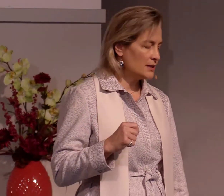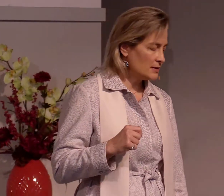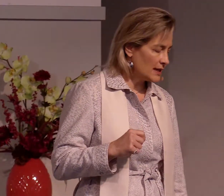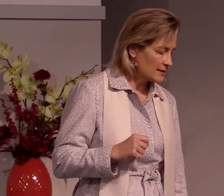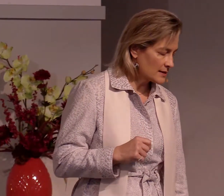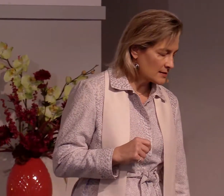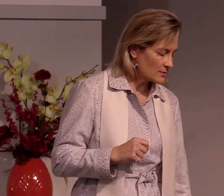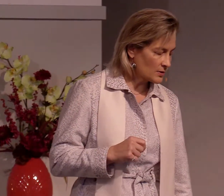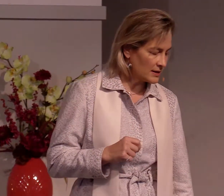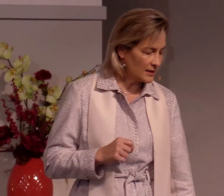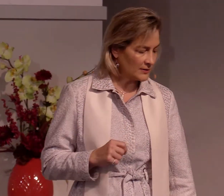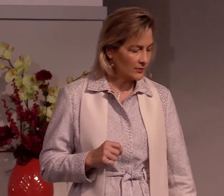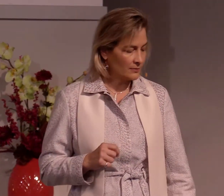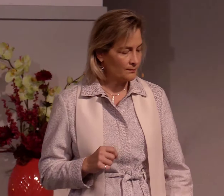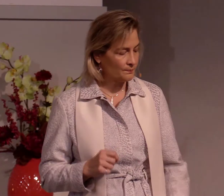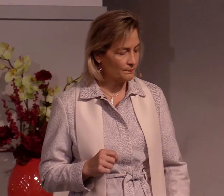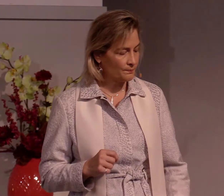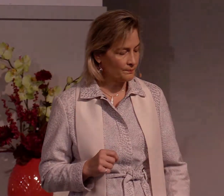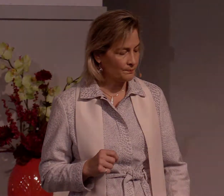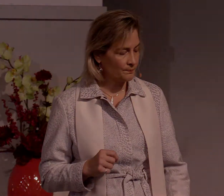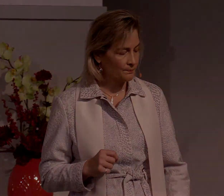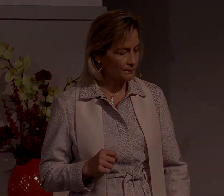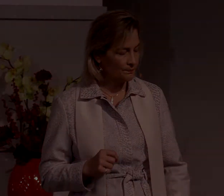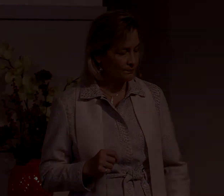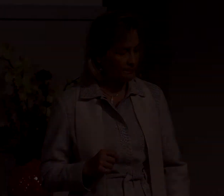It already exists within us.